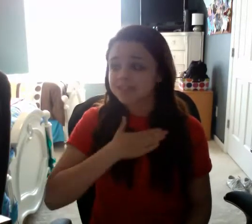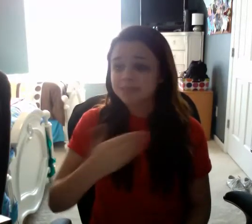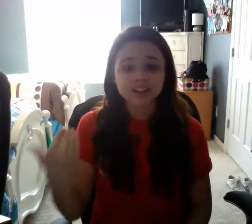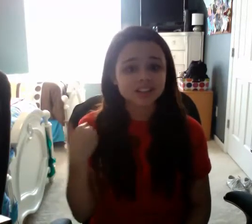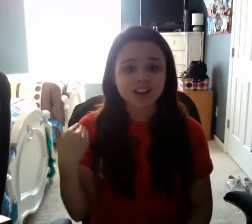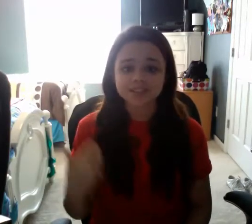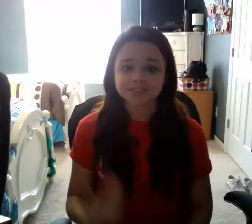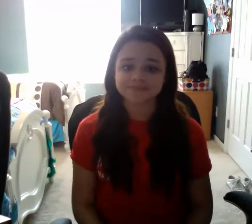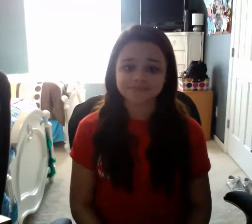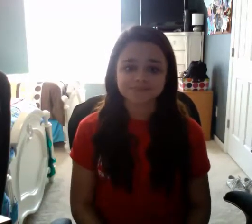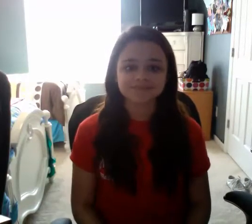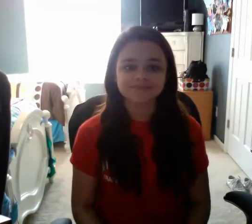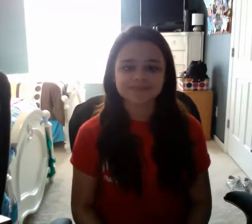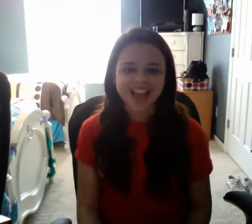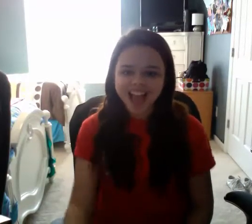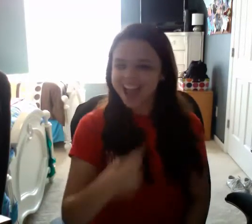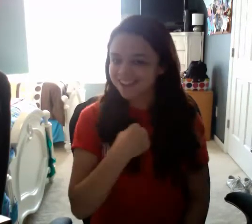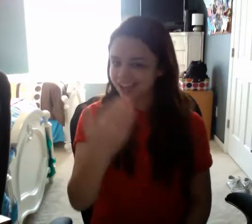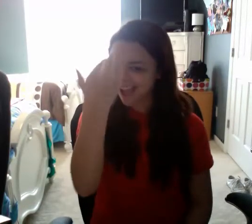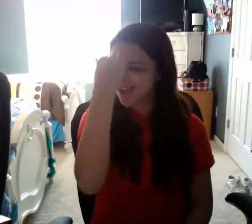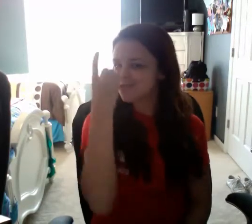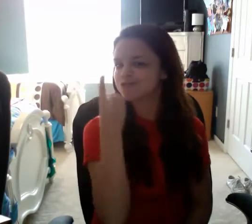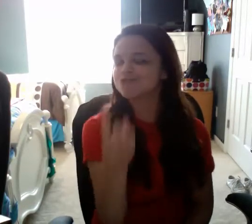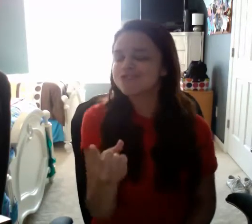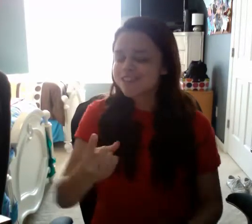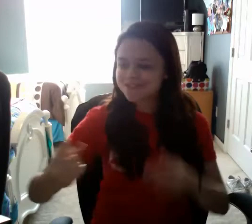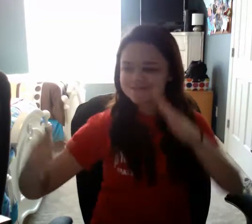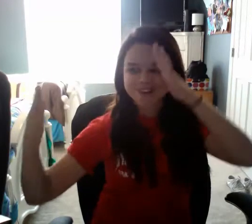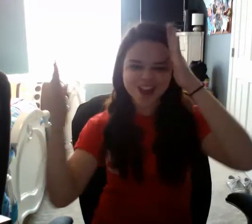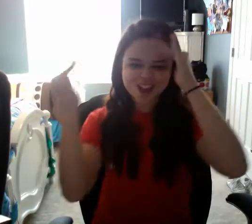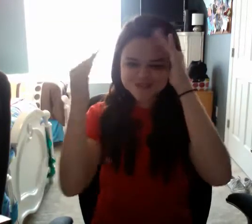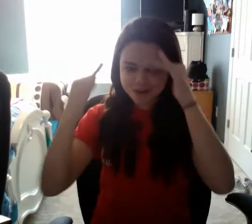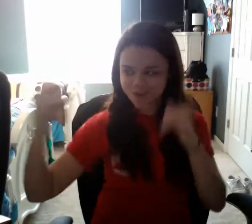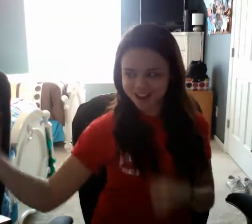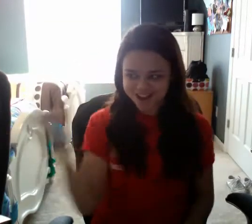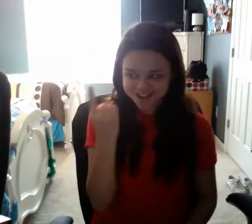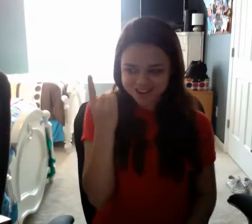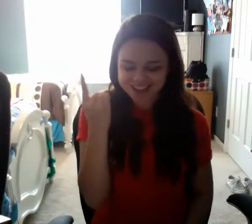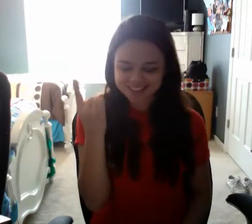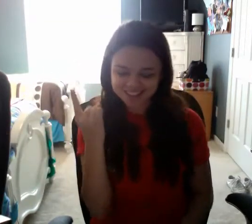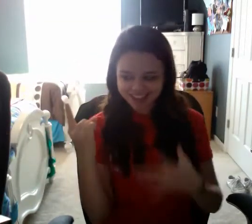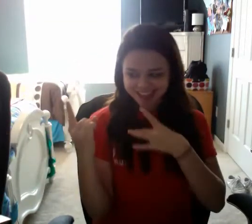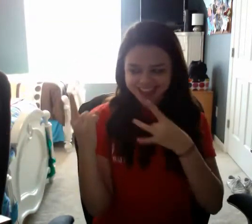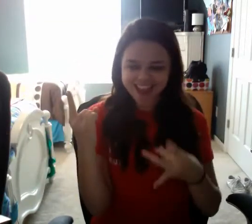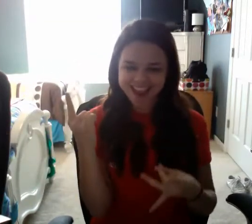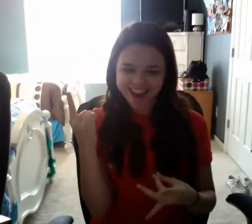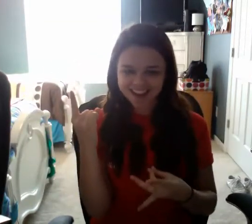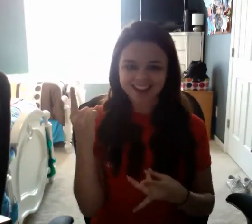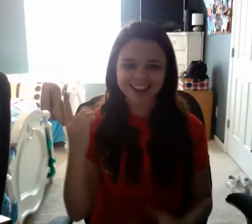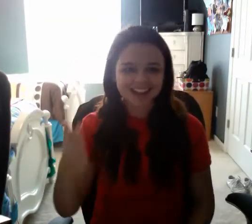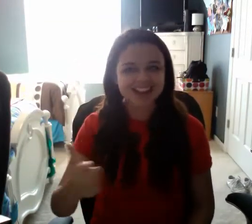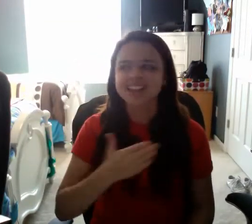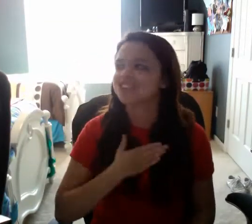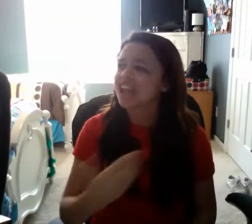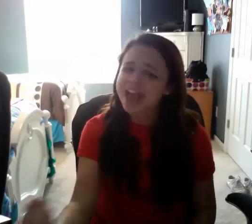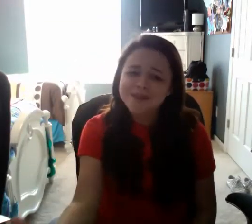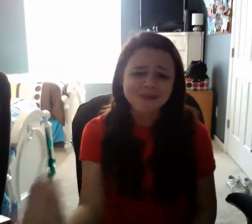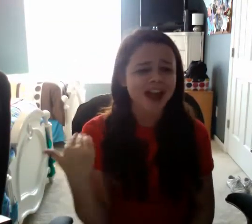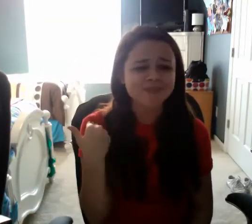joke is on me And I knew you were trouble when you walked in So shame on